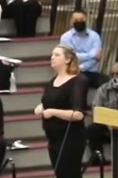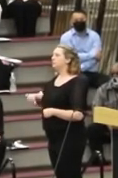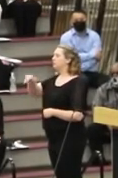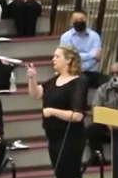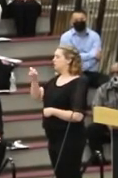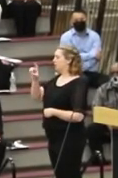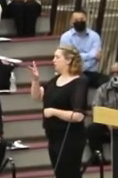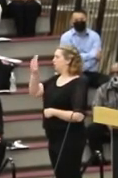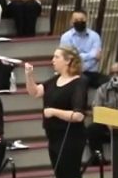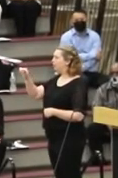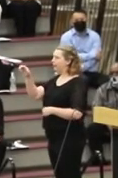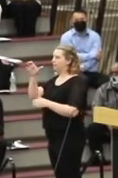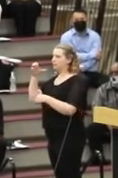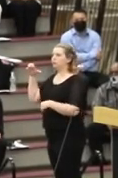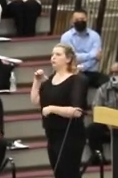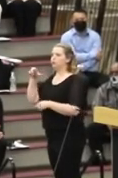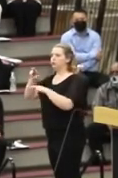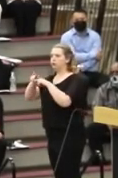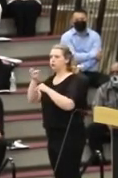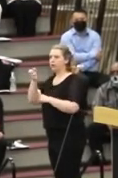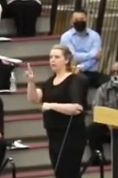Jen Duby, chair of the Board of Education.